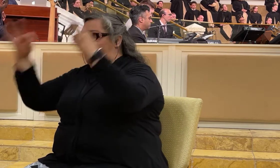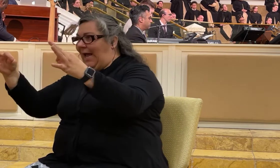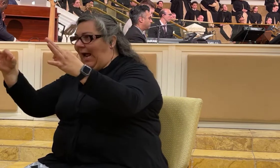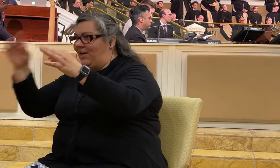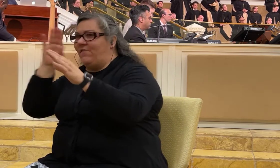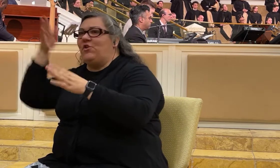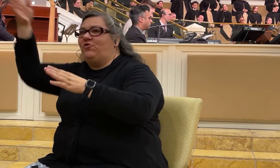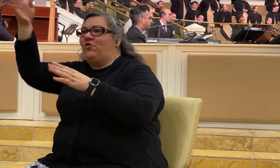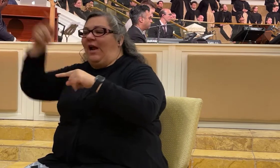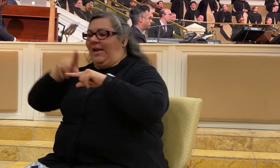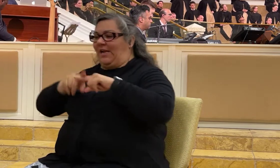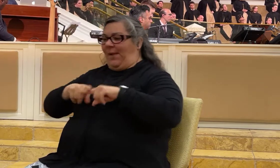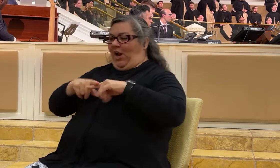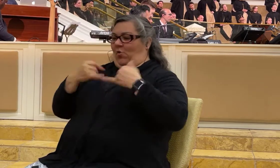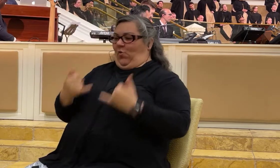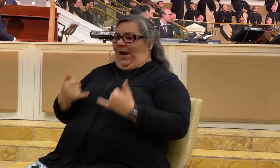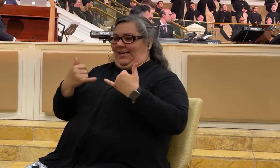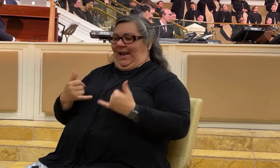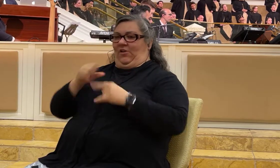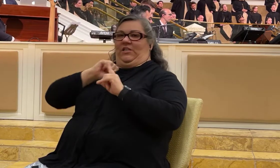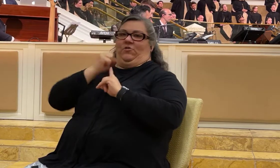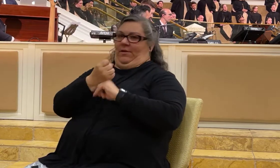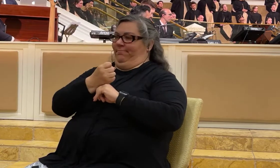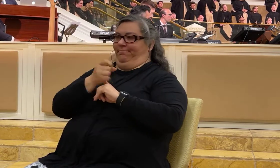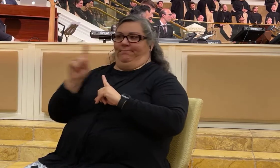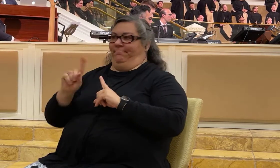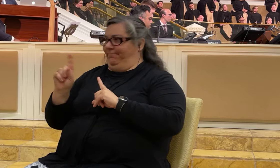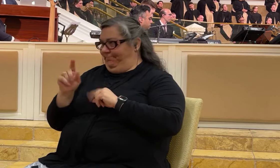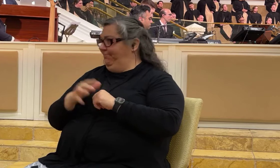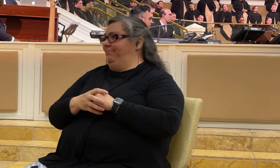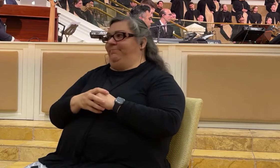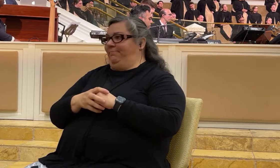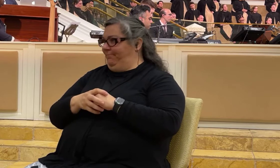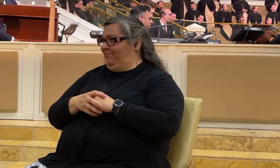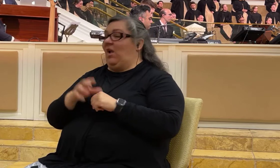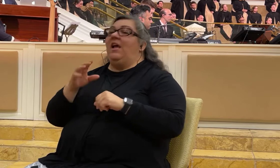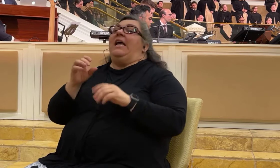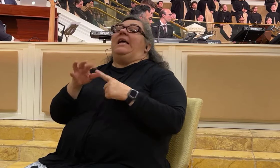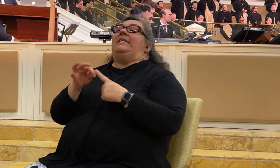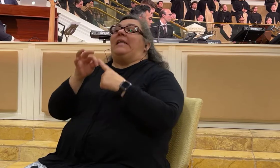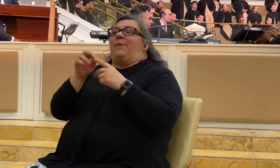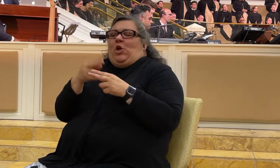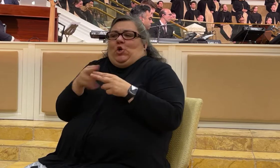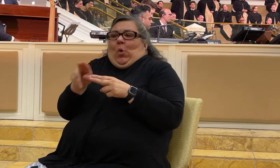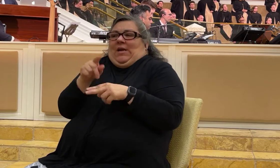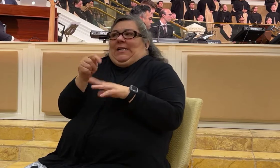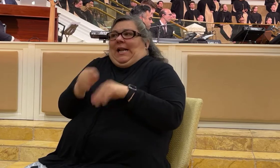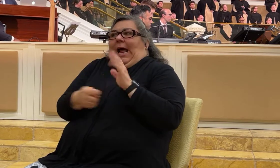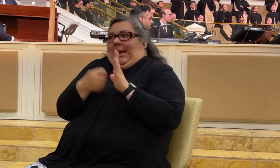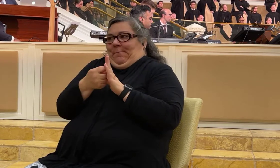determine what the future is going to be, except in short-term situations.